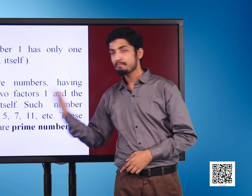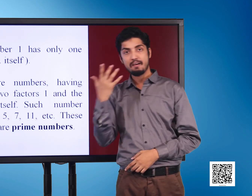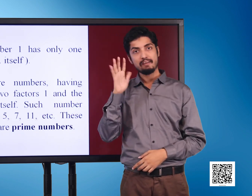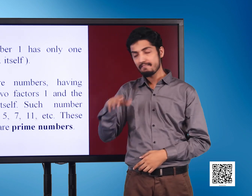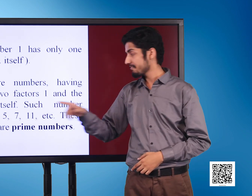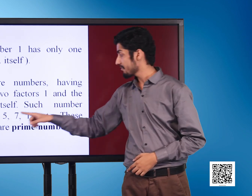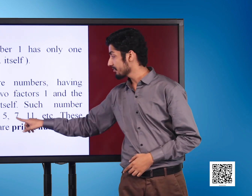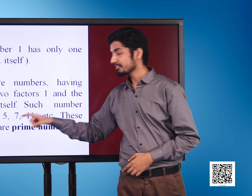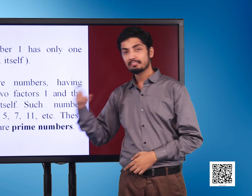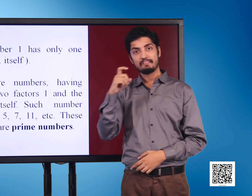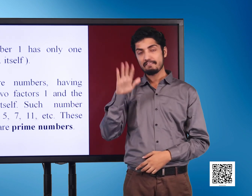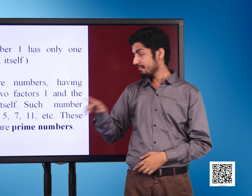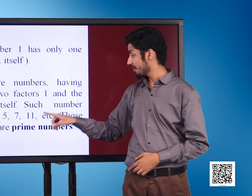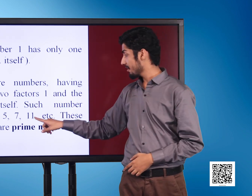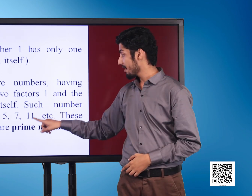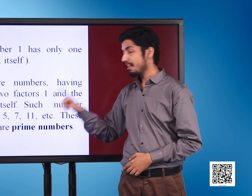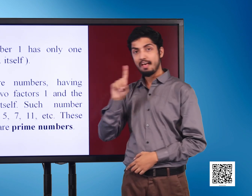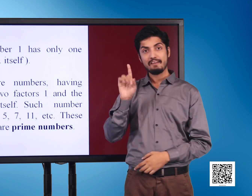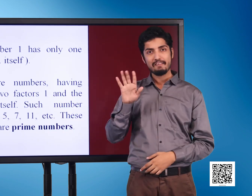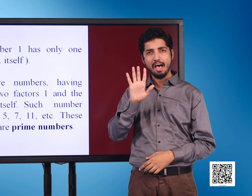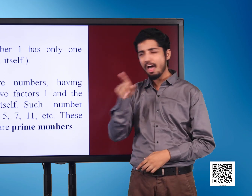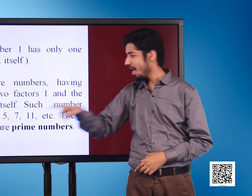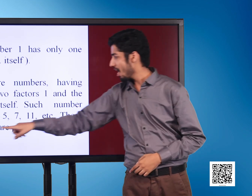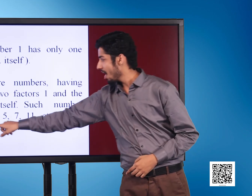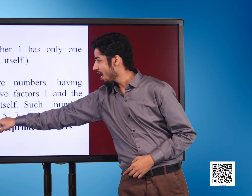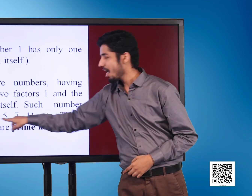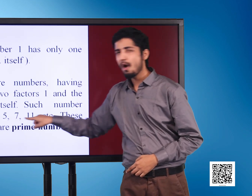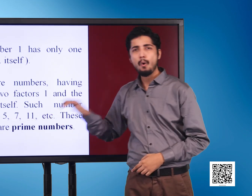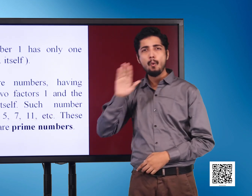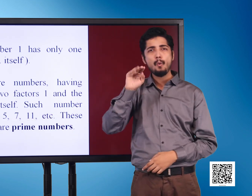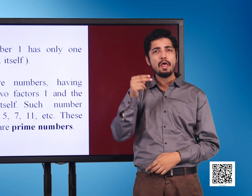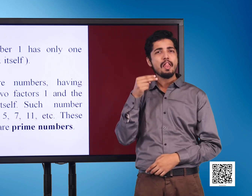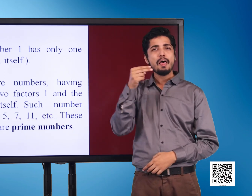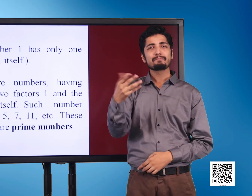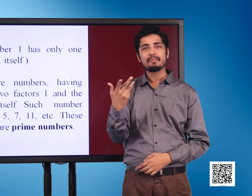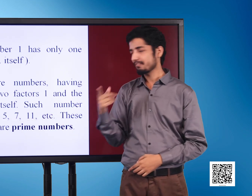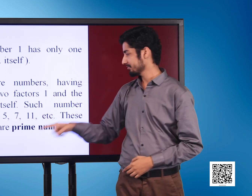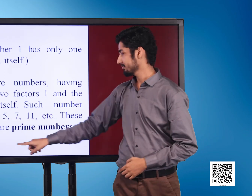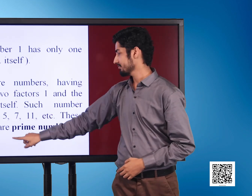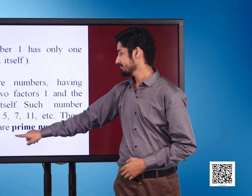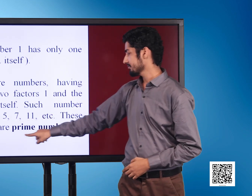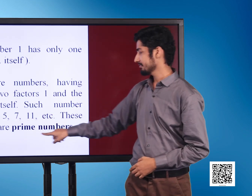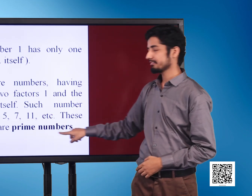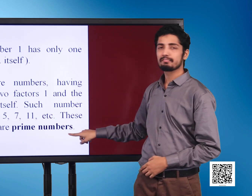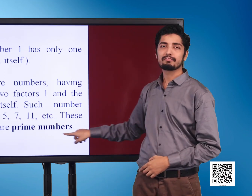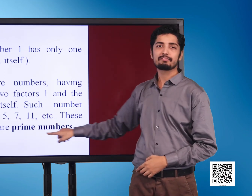5, 7, 11, etc. These numbers are prime numbers.